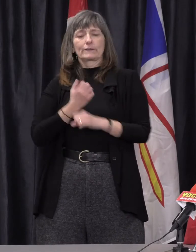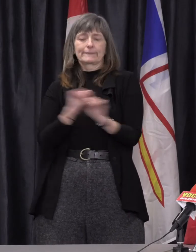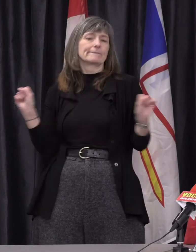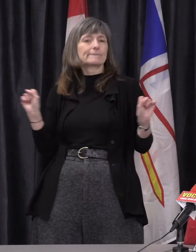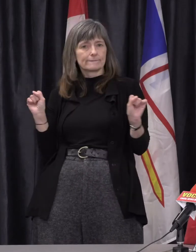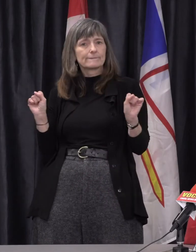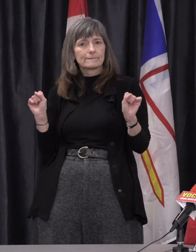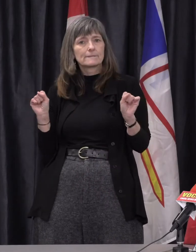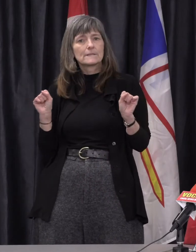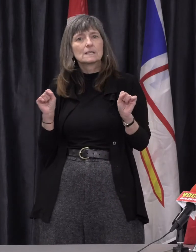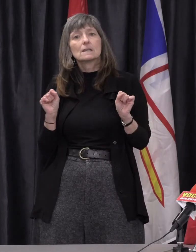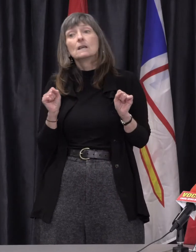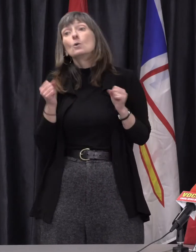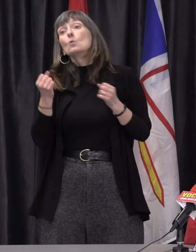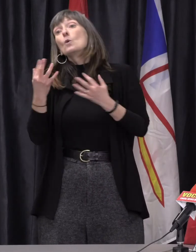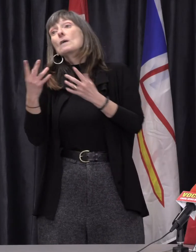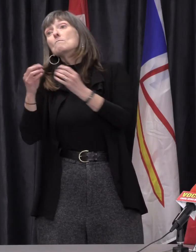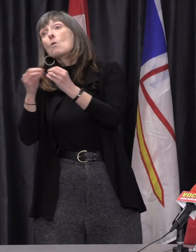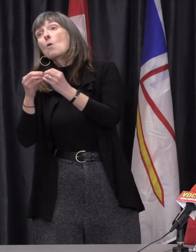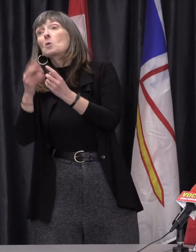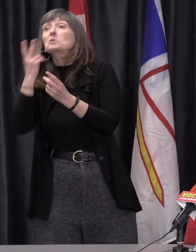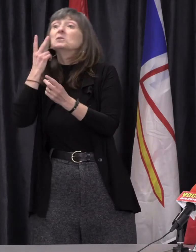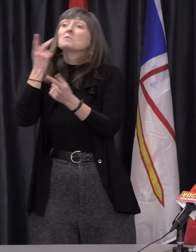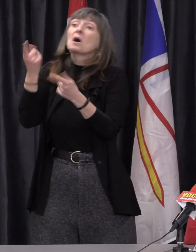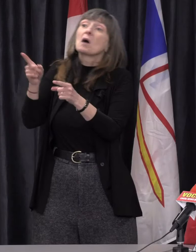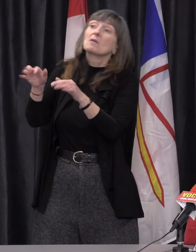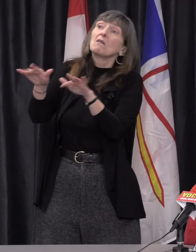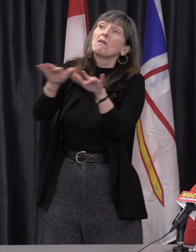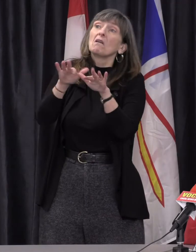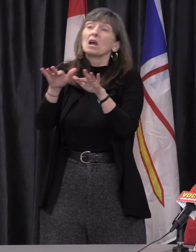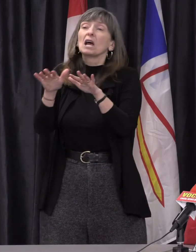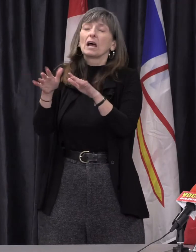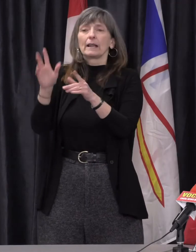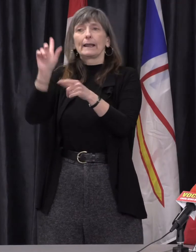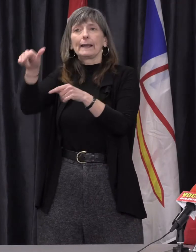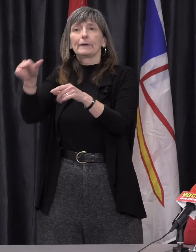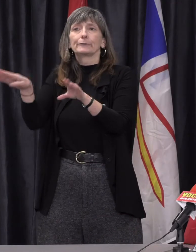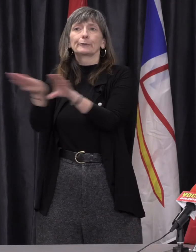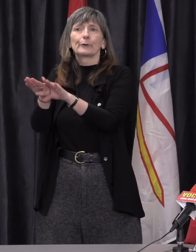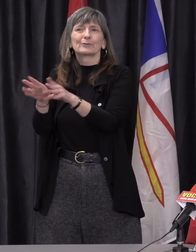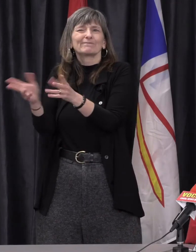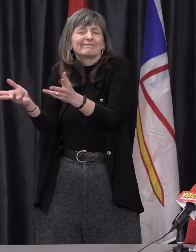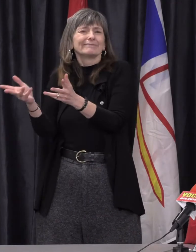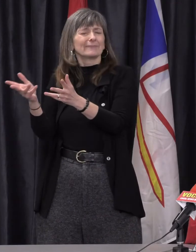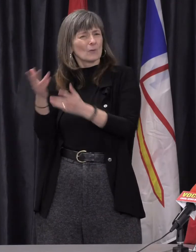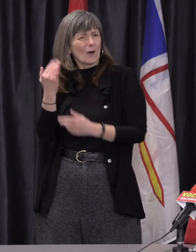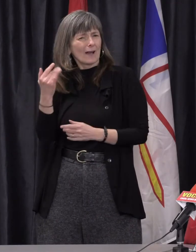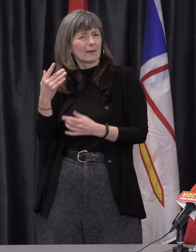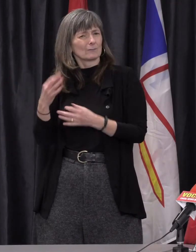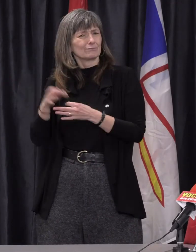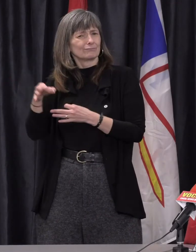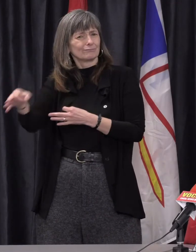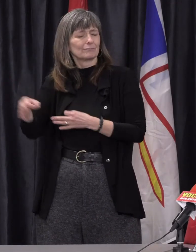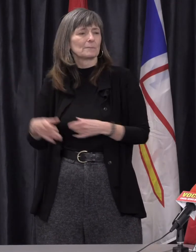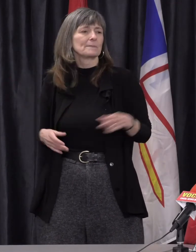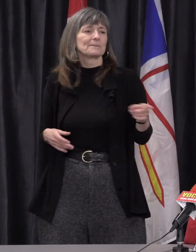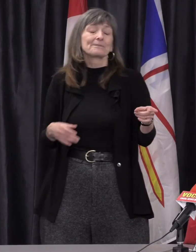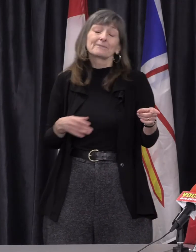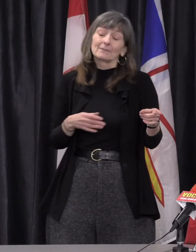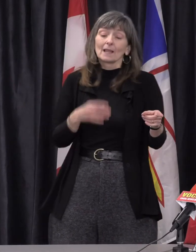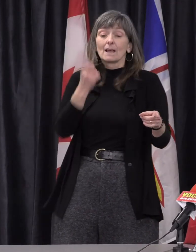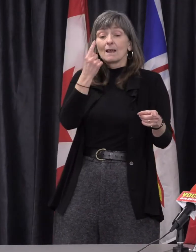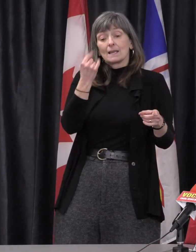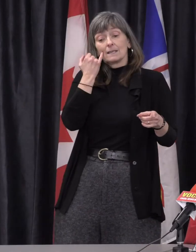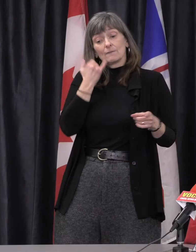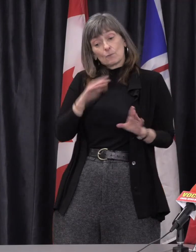waiting until we have some more cases or we've seen community transmission? So when you're thinking about doing things like closing schools, you